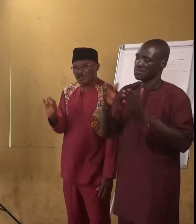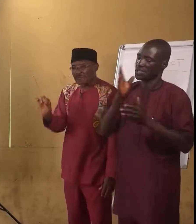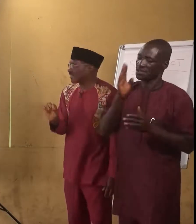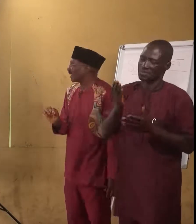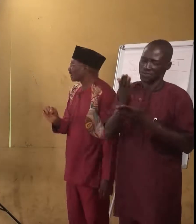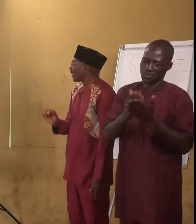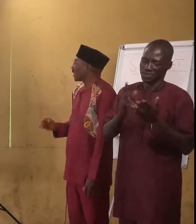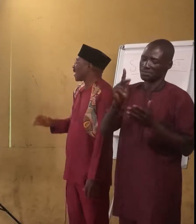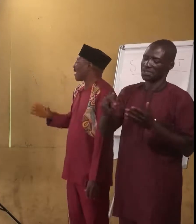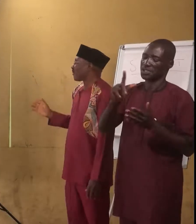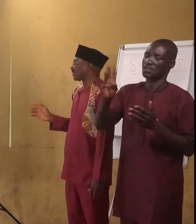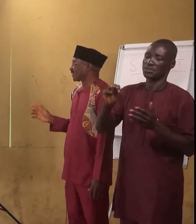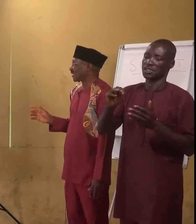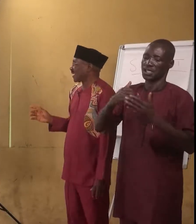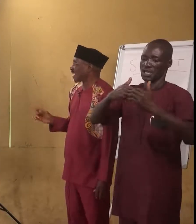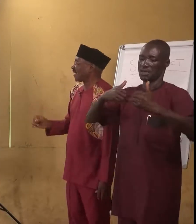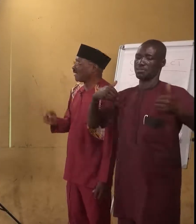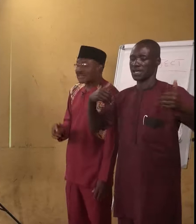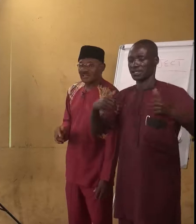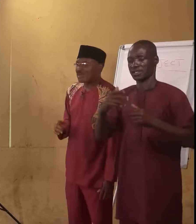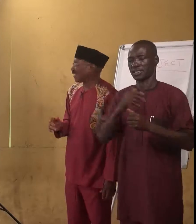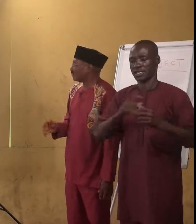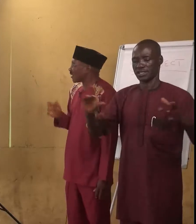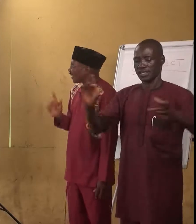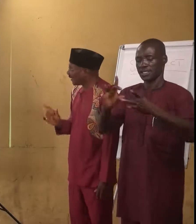some kilometer apart and